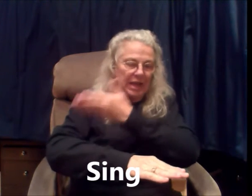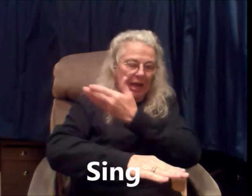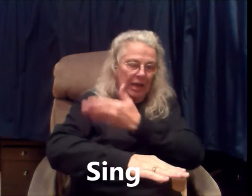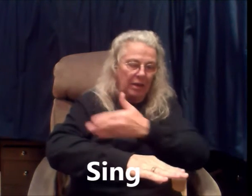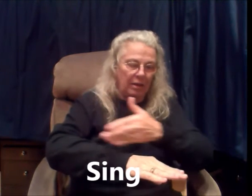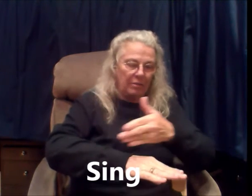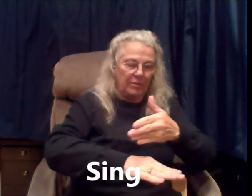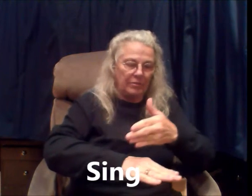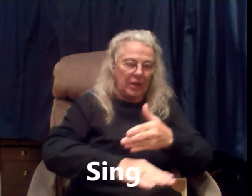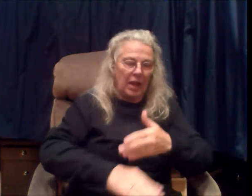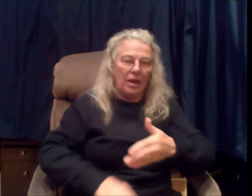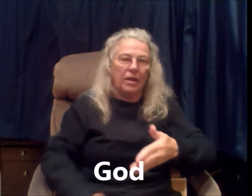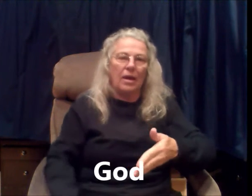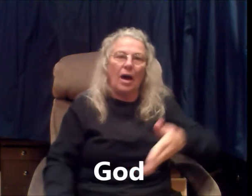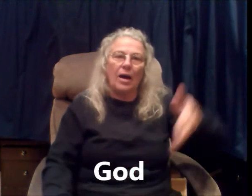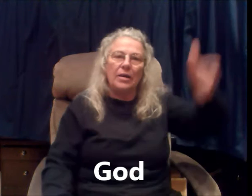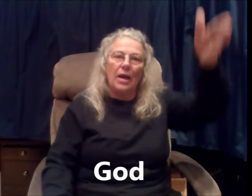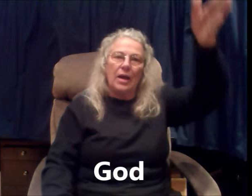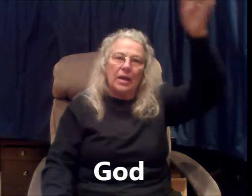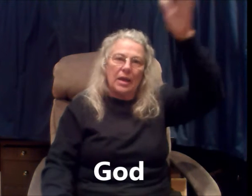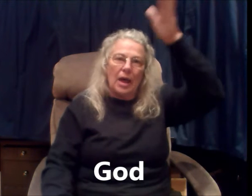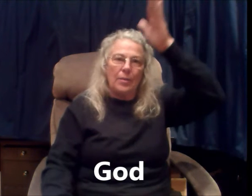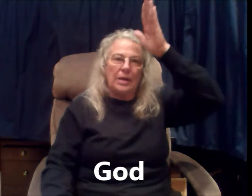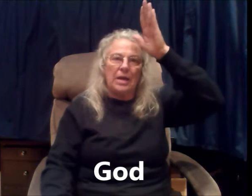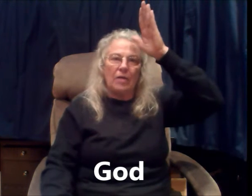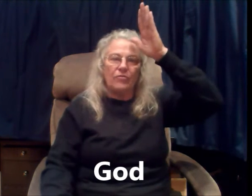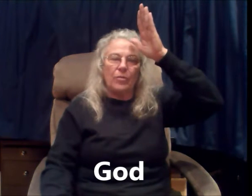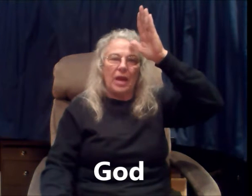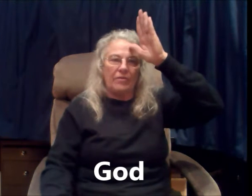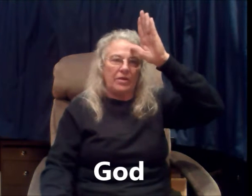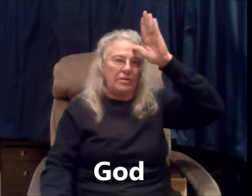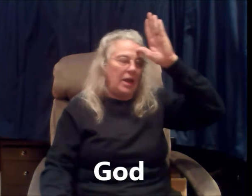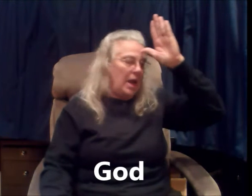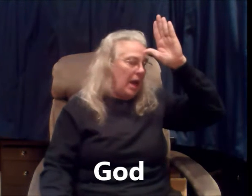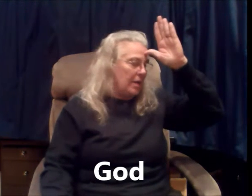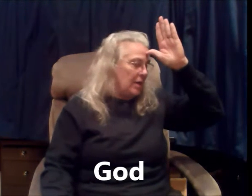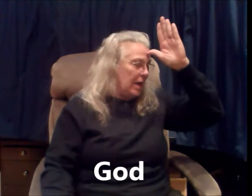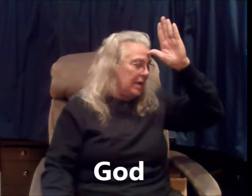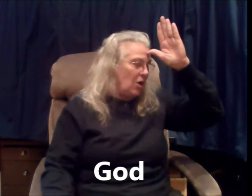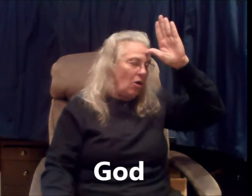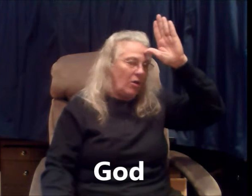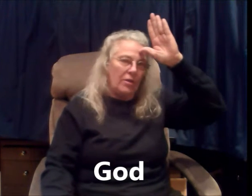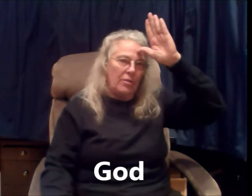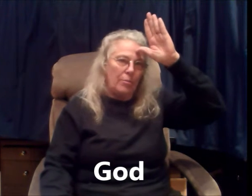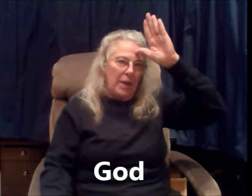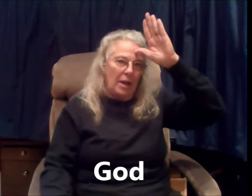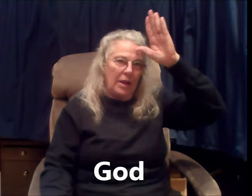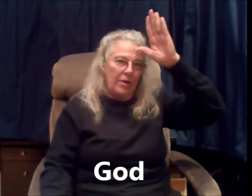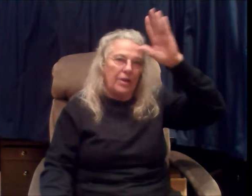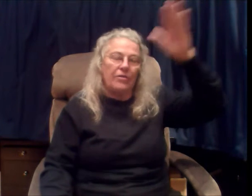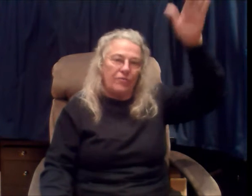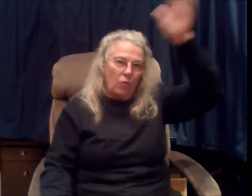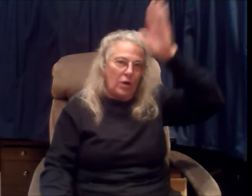Sing. God coming down from heaven and landing on the male area, the